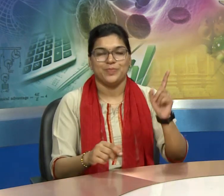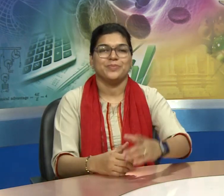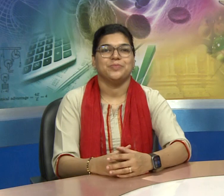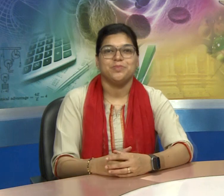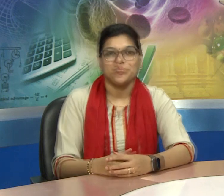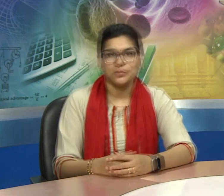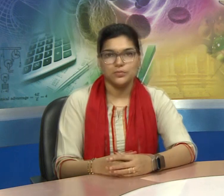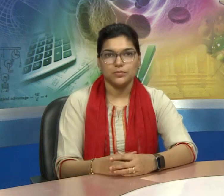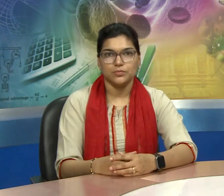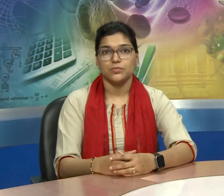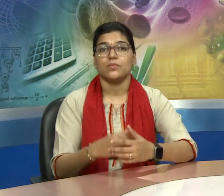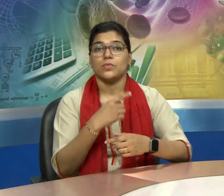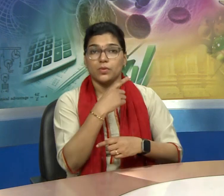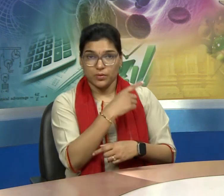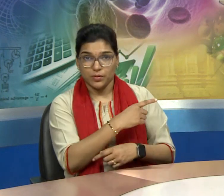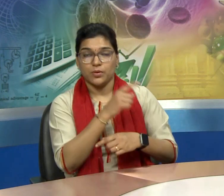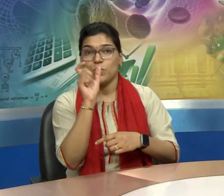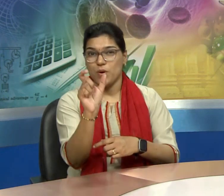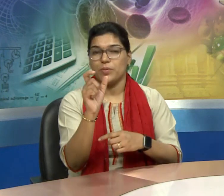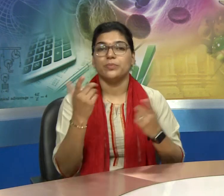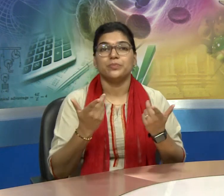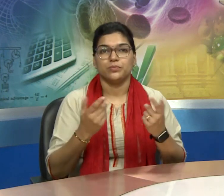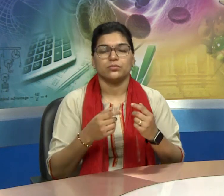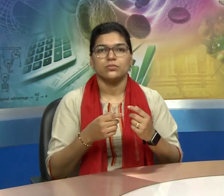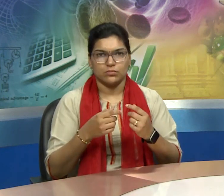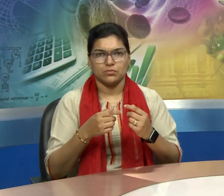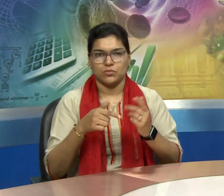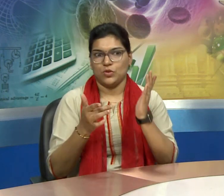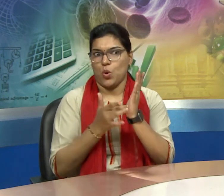world. This word is digital.